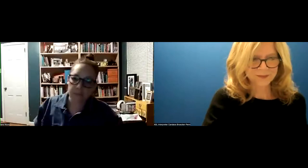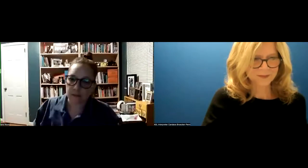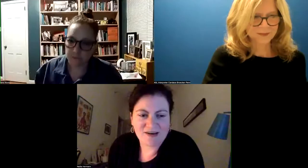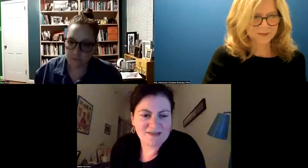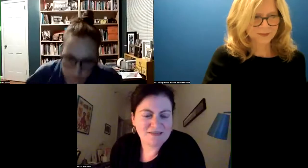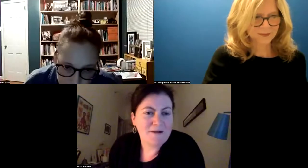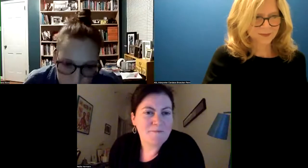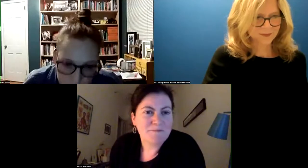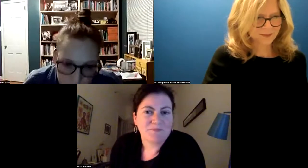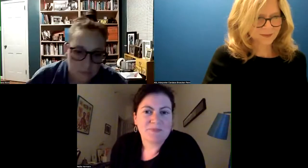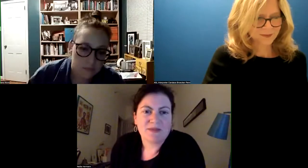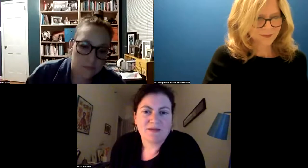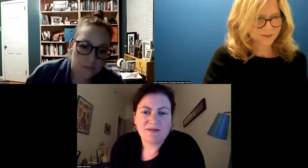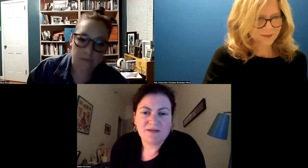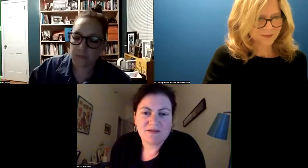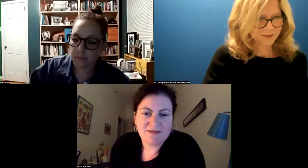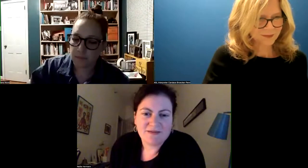Thank you, Sarah.